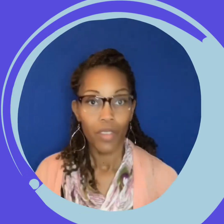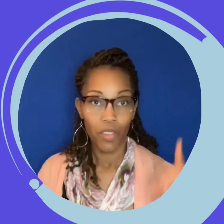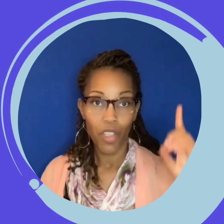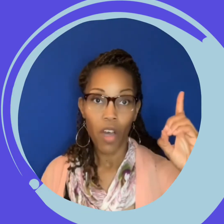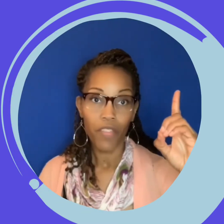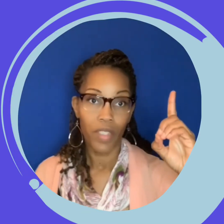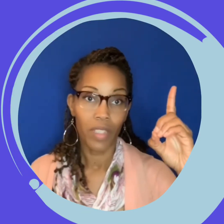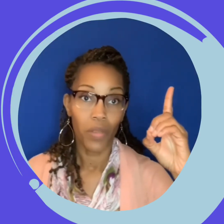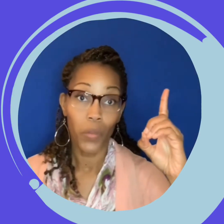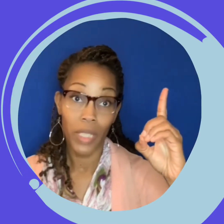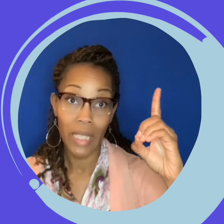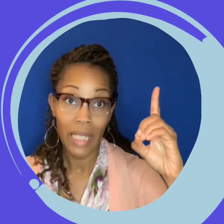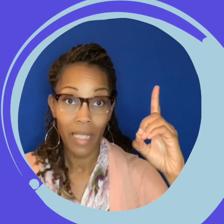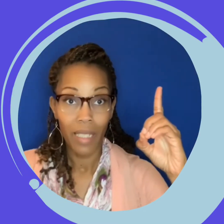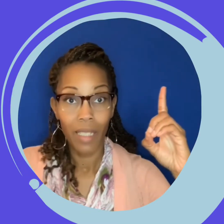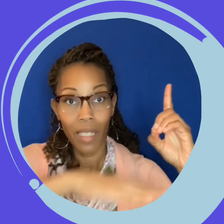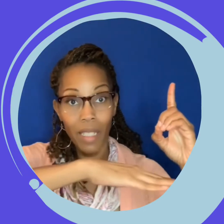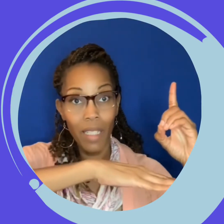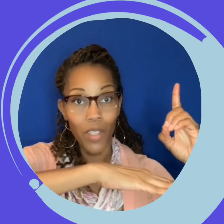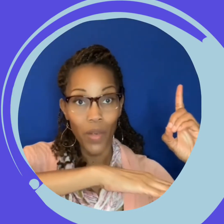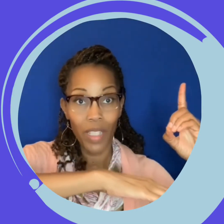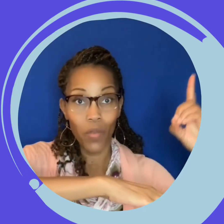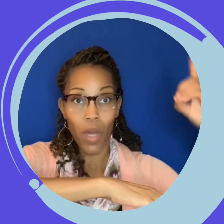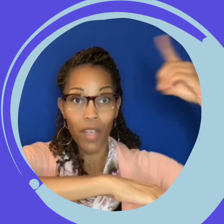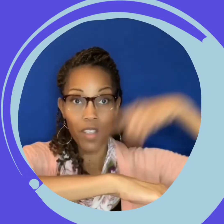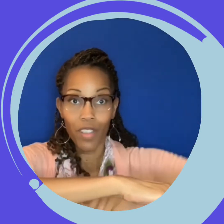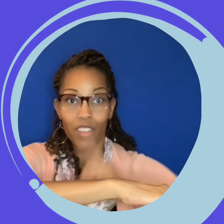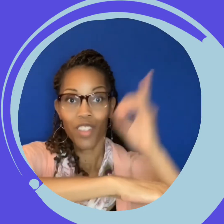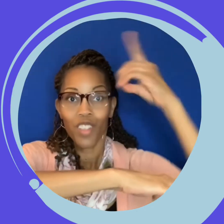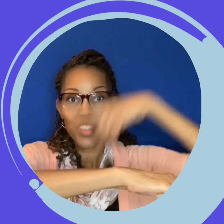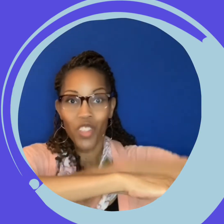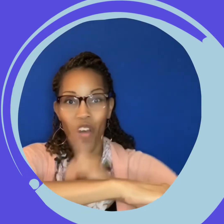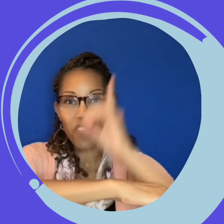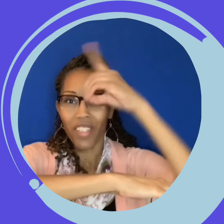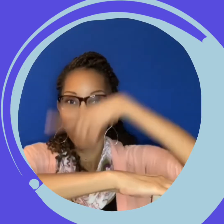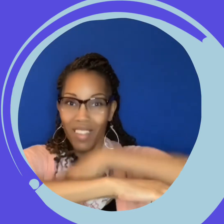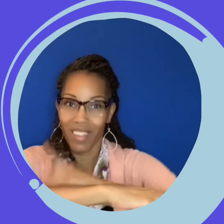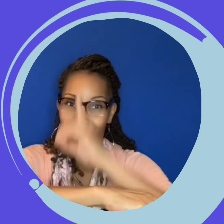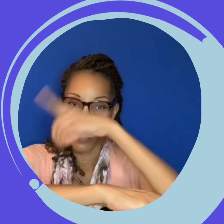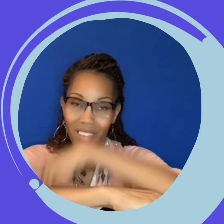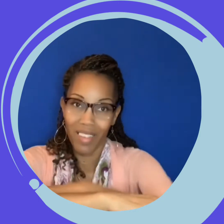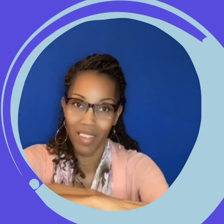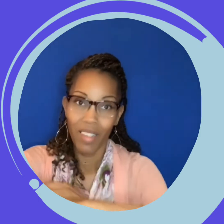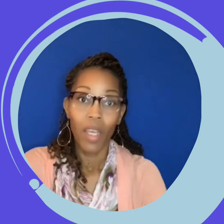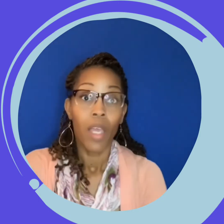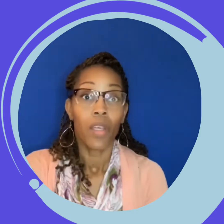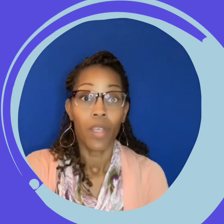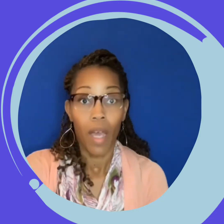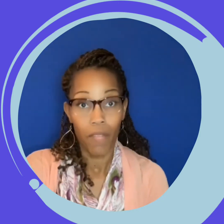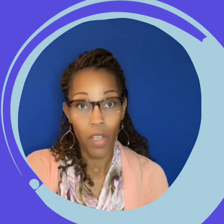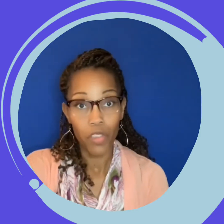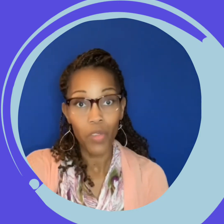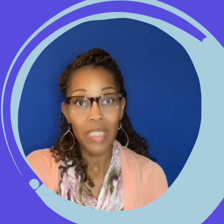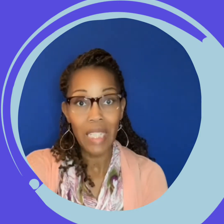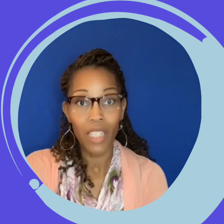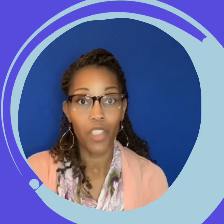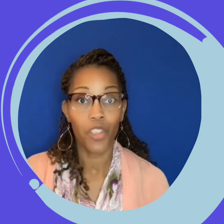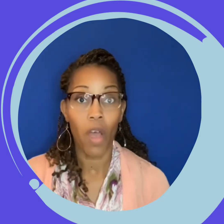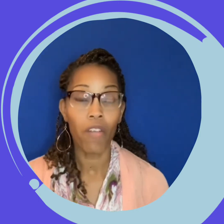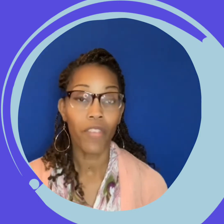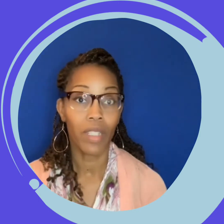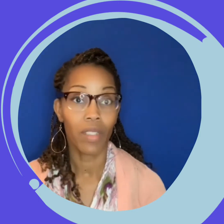So dolphin with a D, going in water. Dolphin. I've also